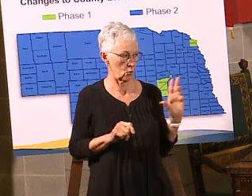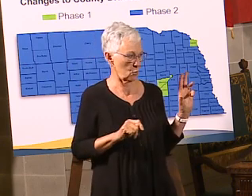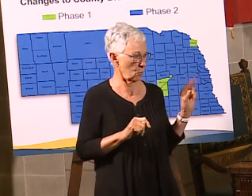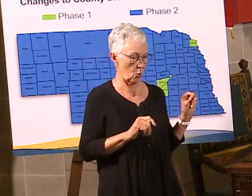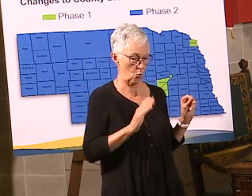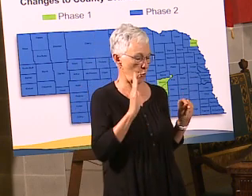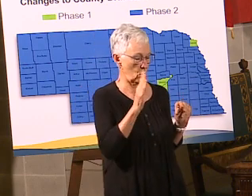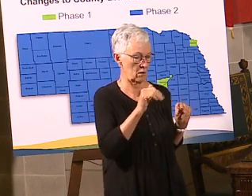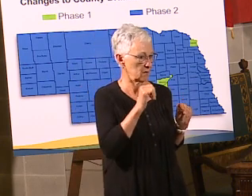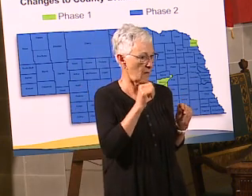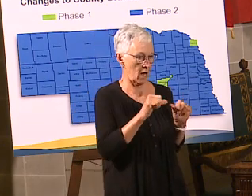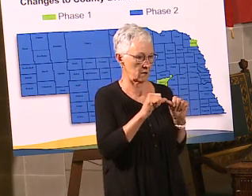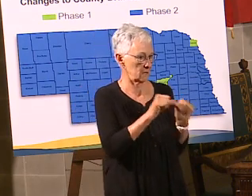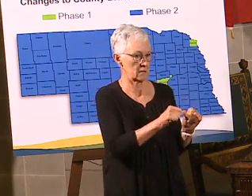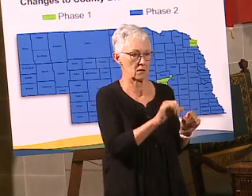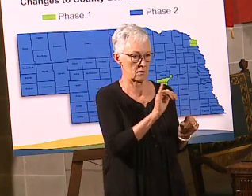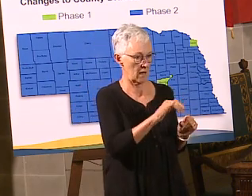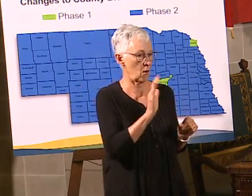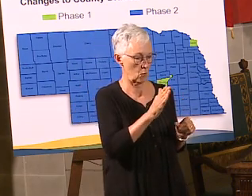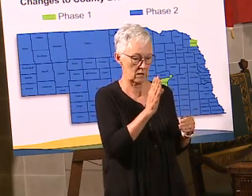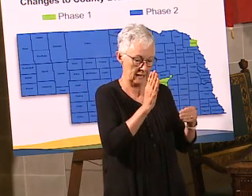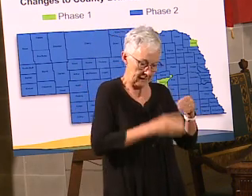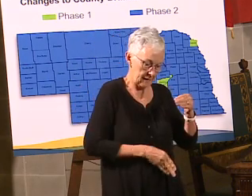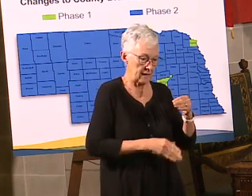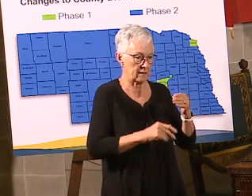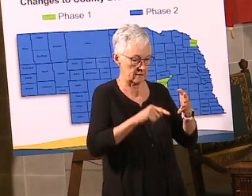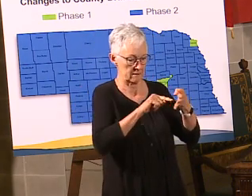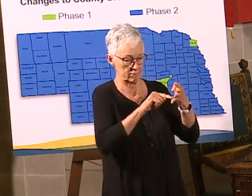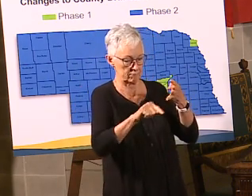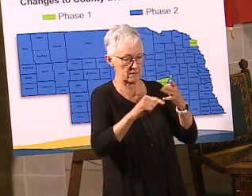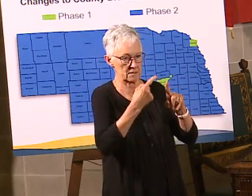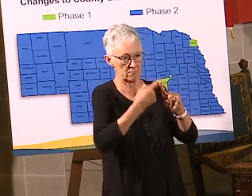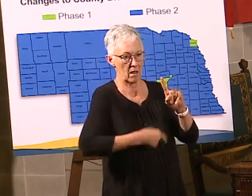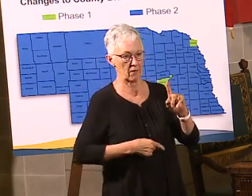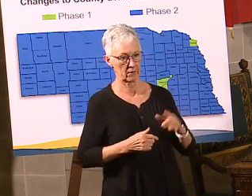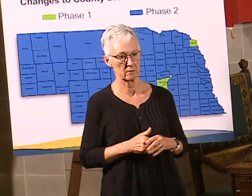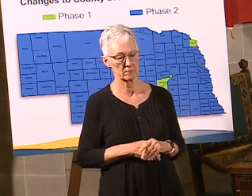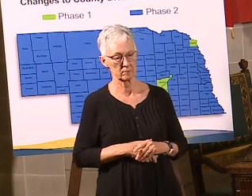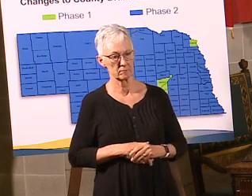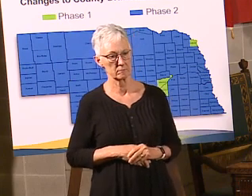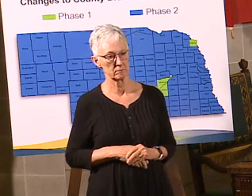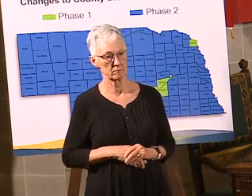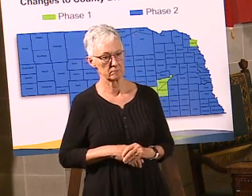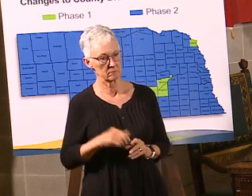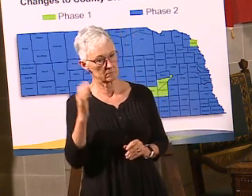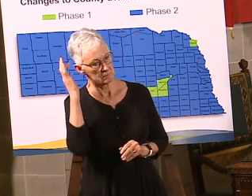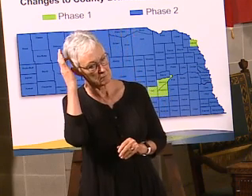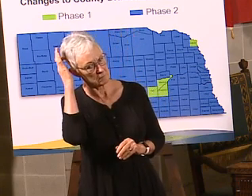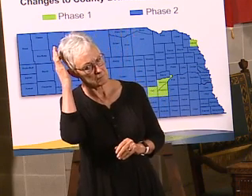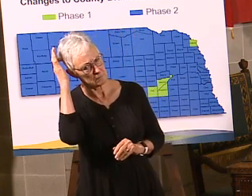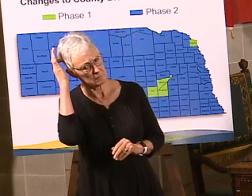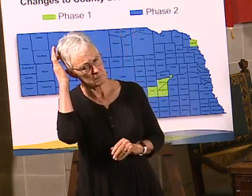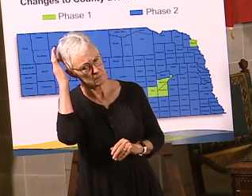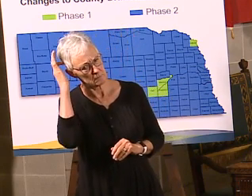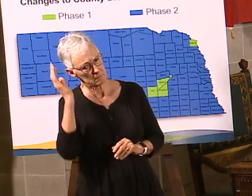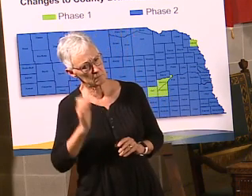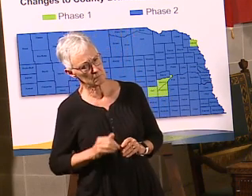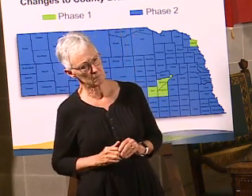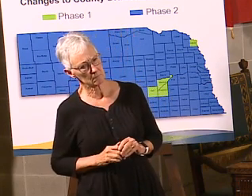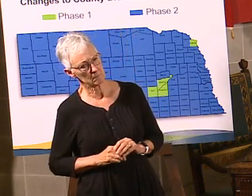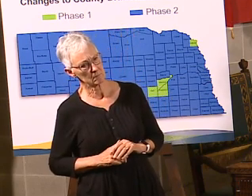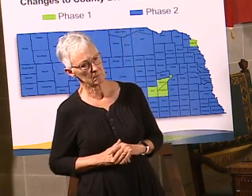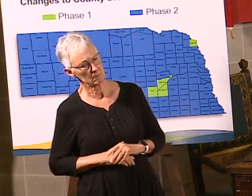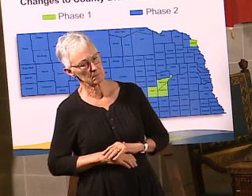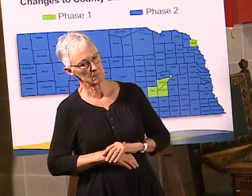the York News Times says if someone has a wedding in their private property in June utilizing a large building, how do they determine